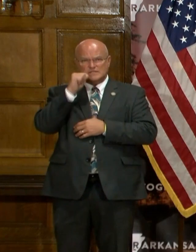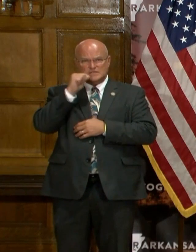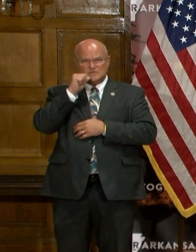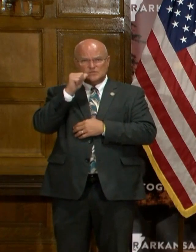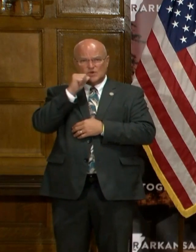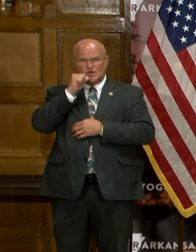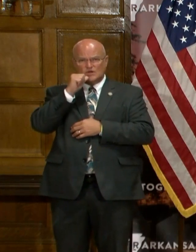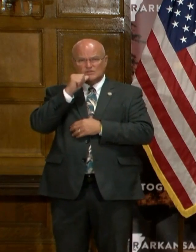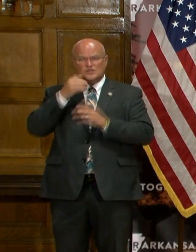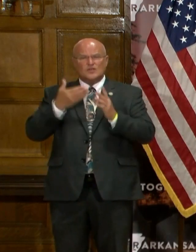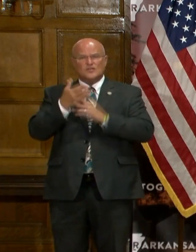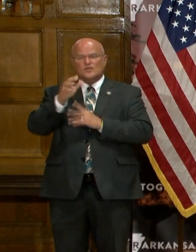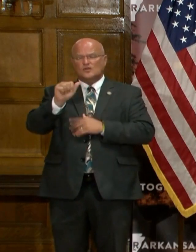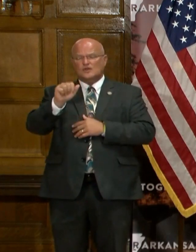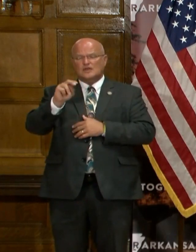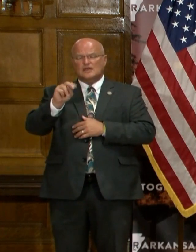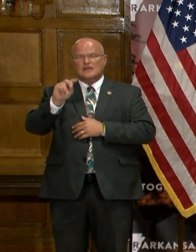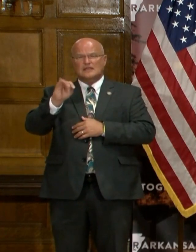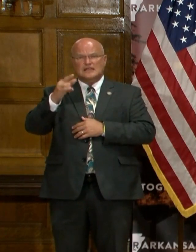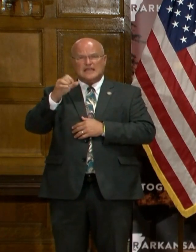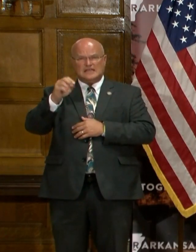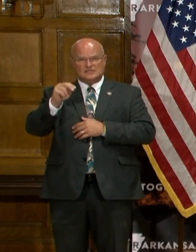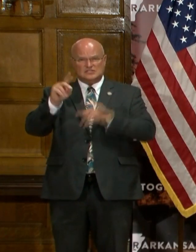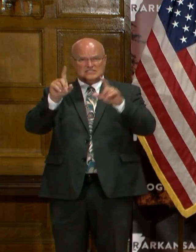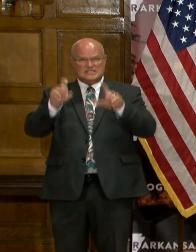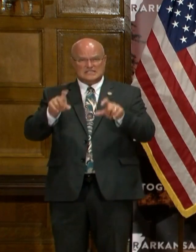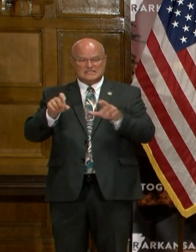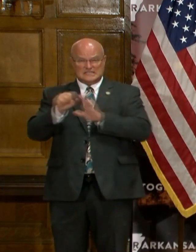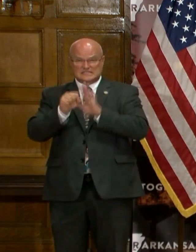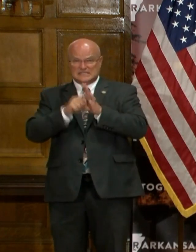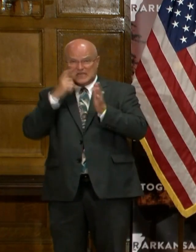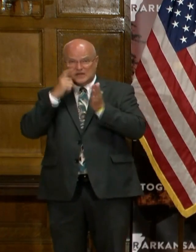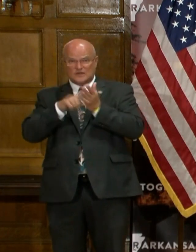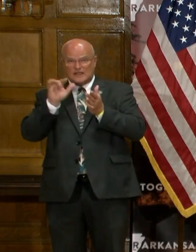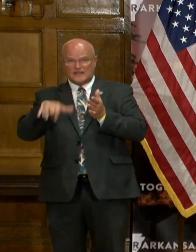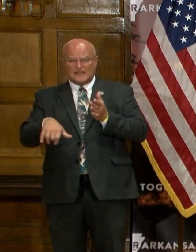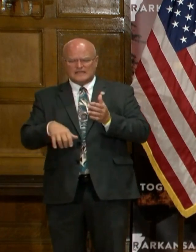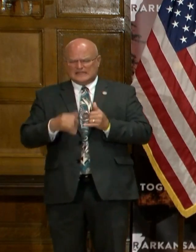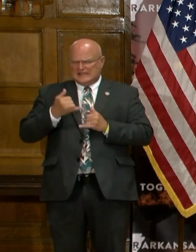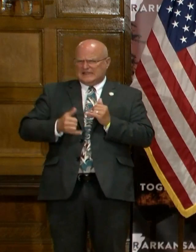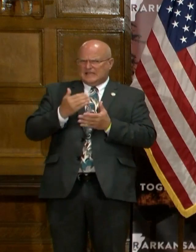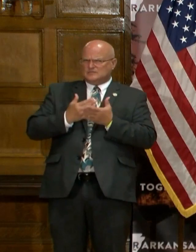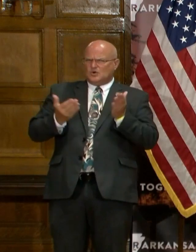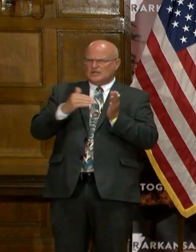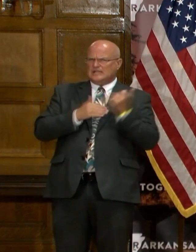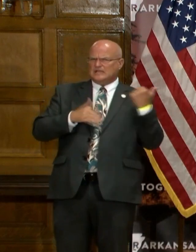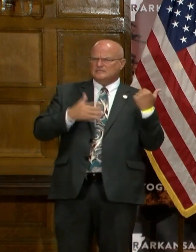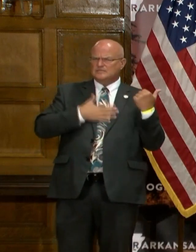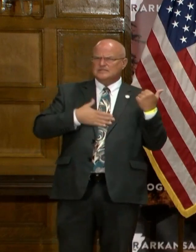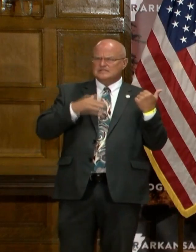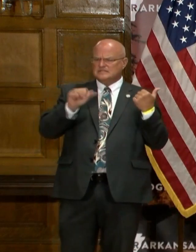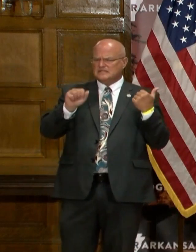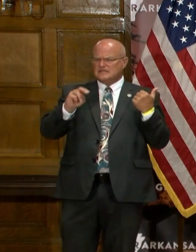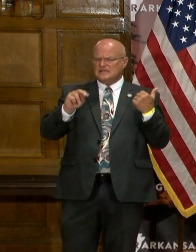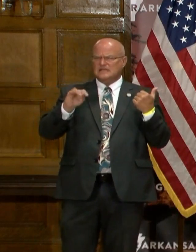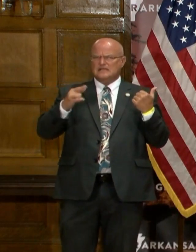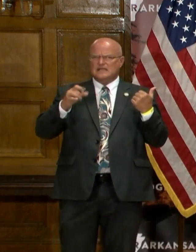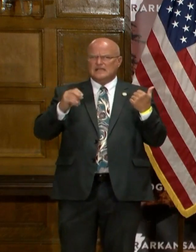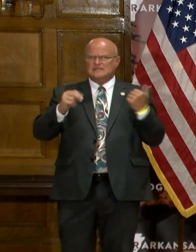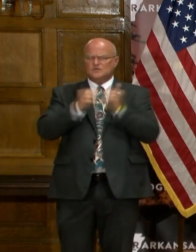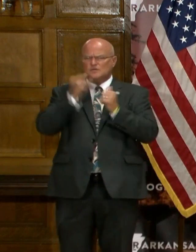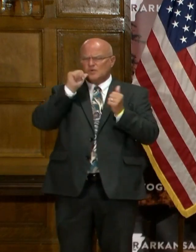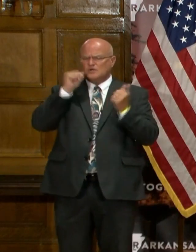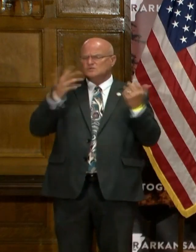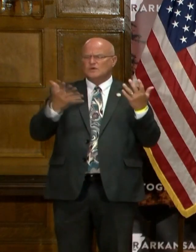through antigen testing. Is that a trend that the state is noticing as well? All right, say that last part about antigen testing with